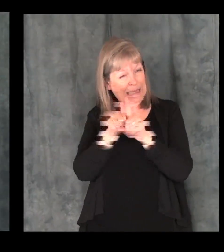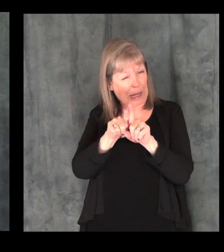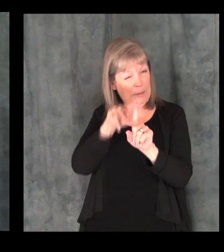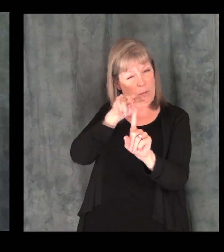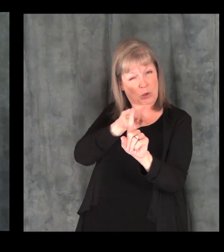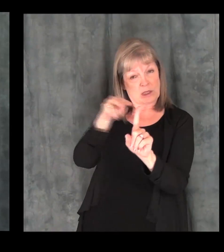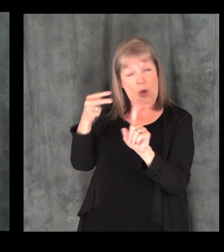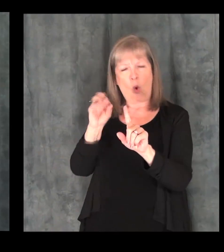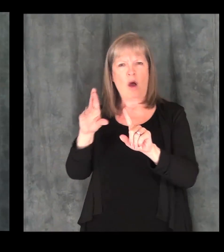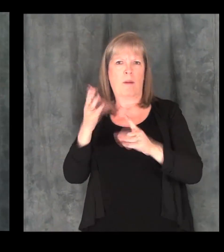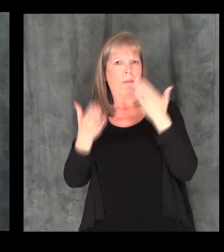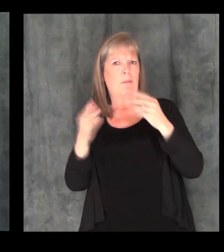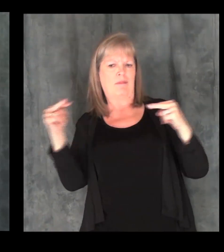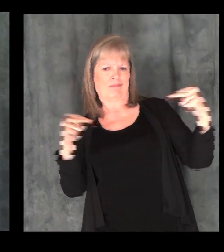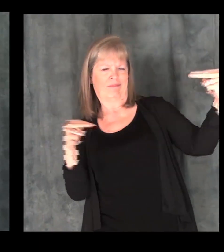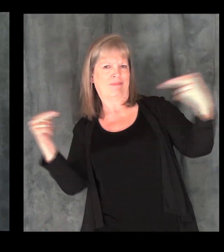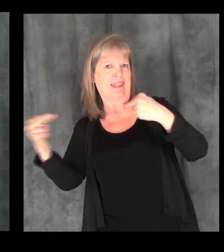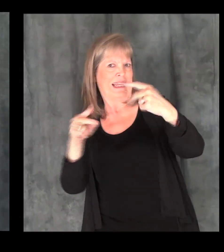those issues were.